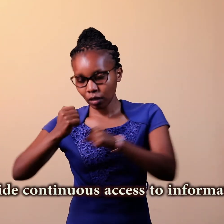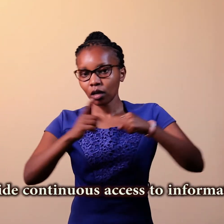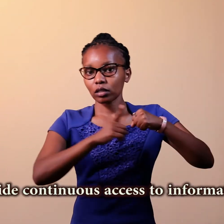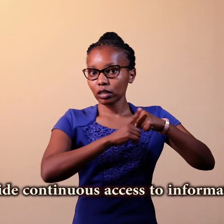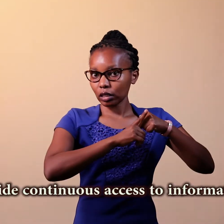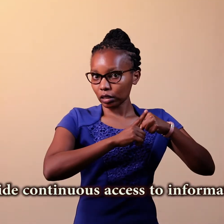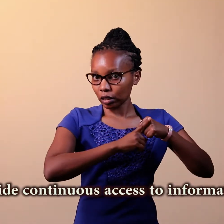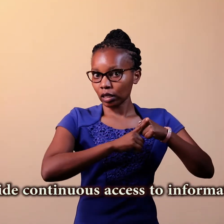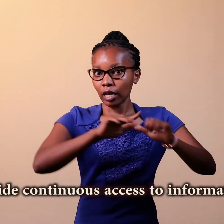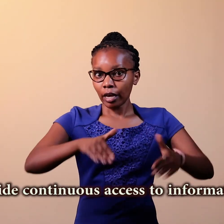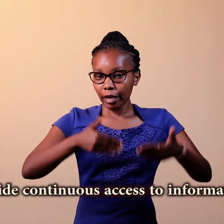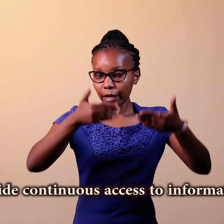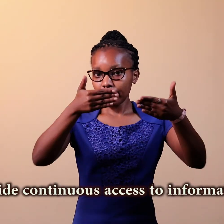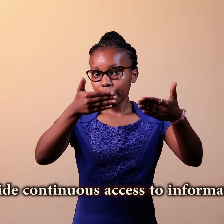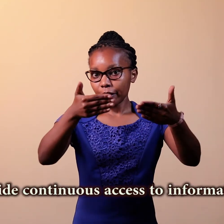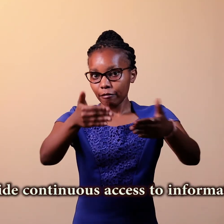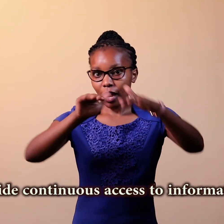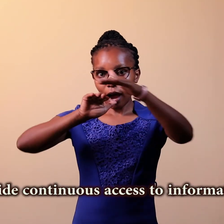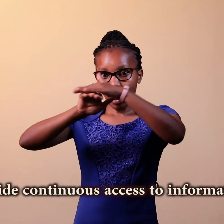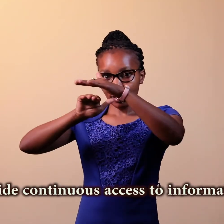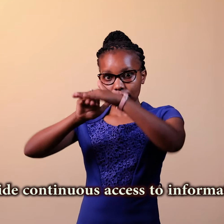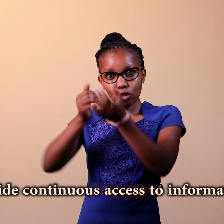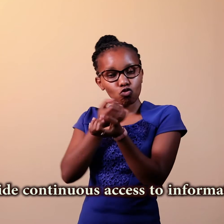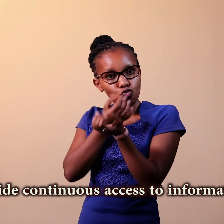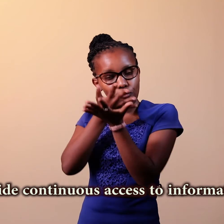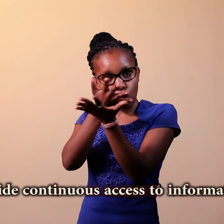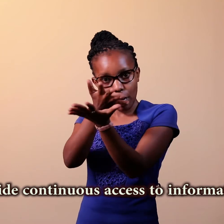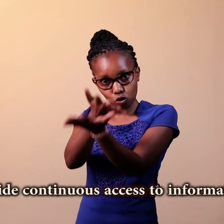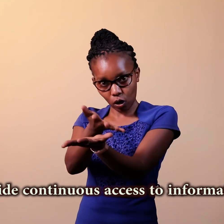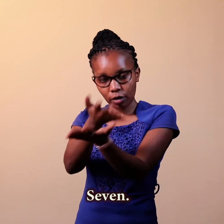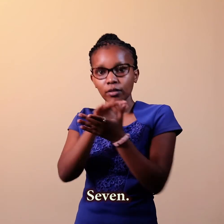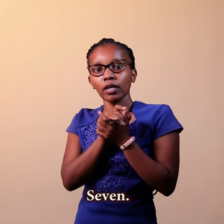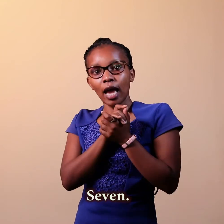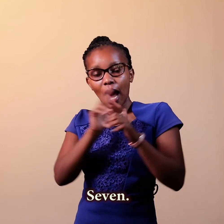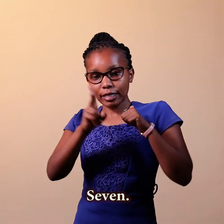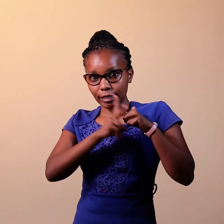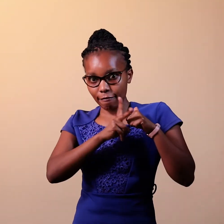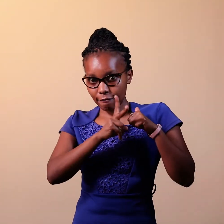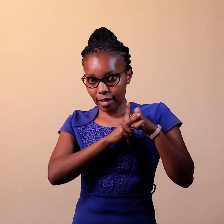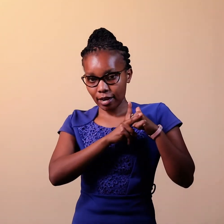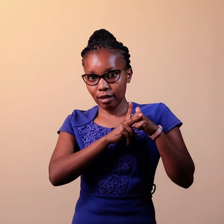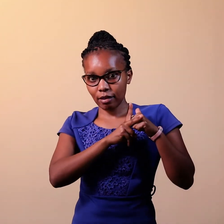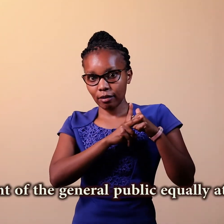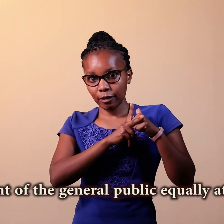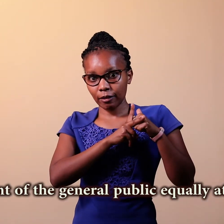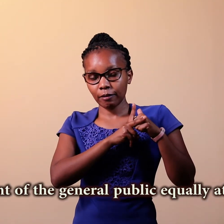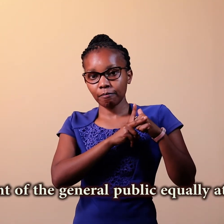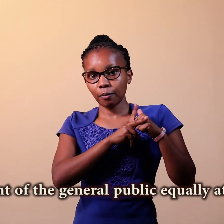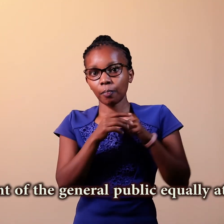provide continuous access to information. And seven, treatment of the general